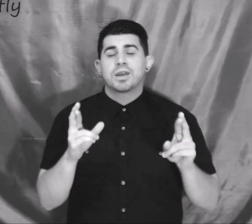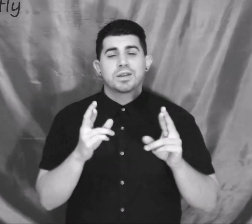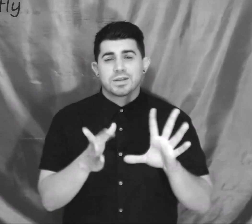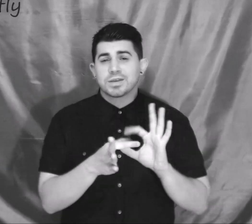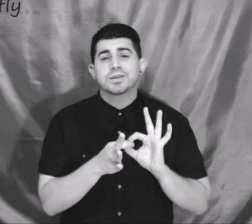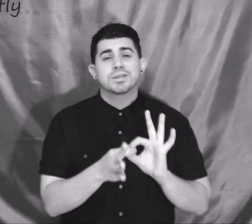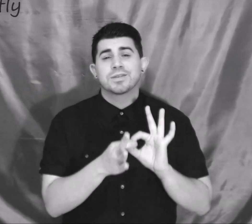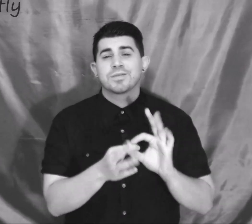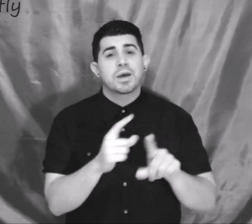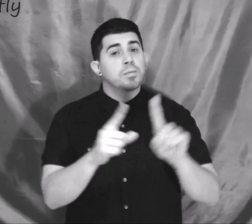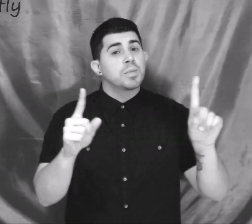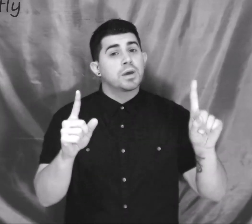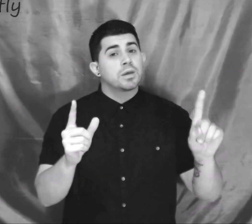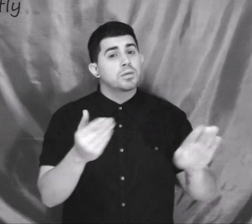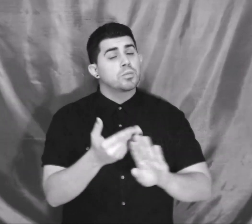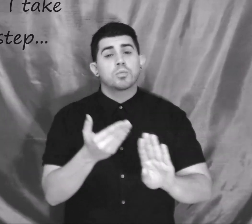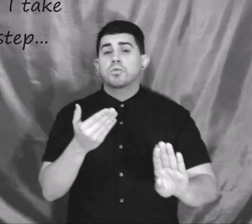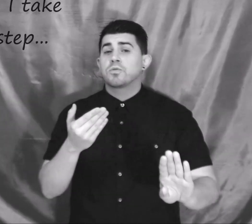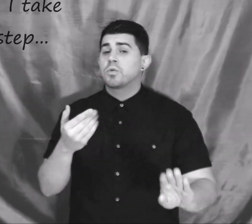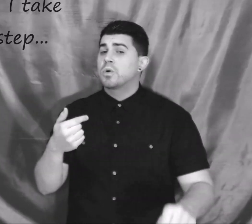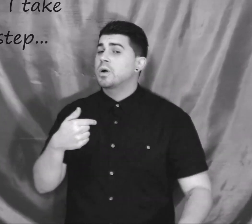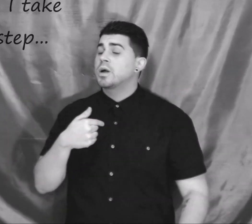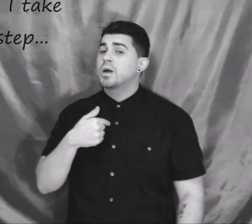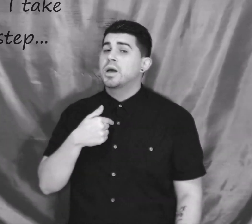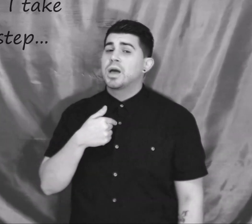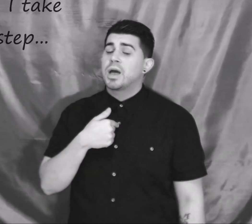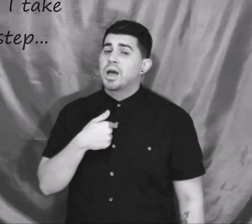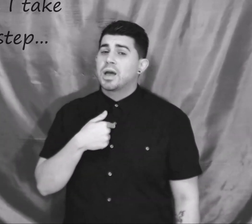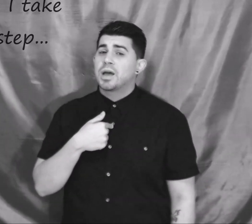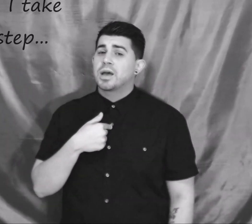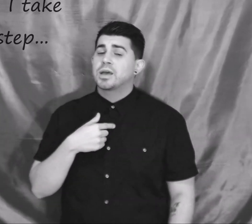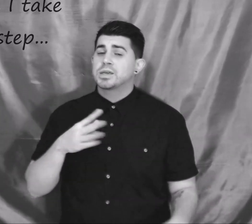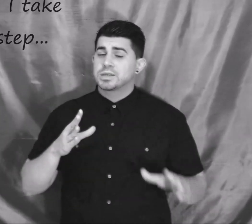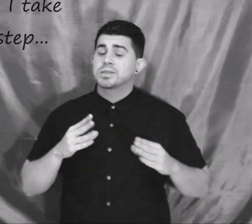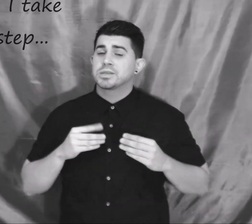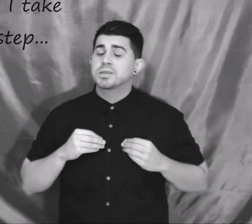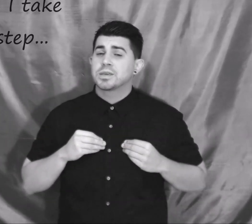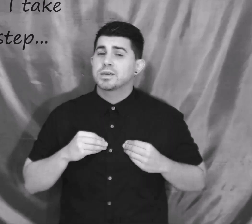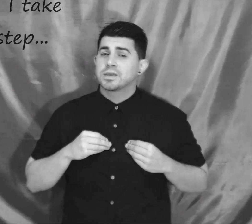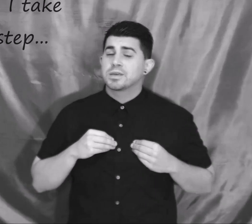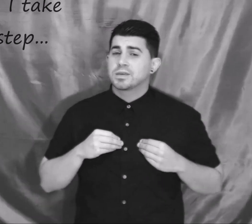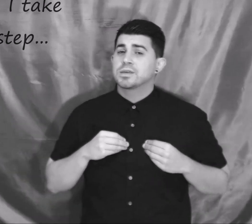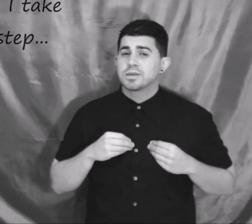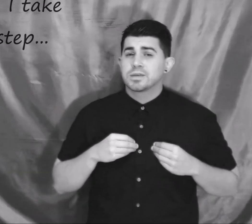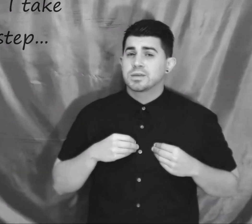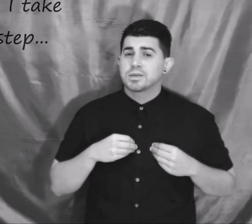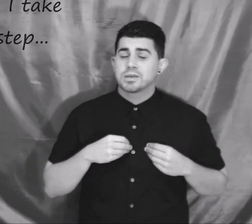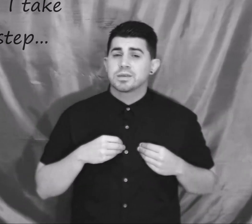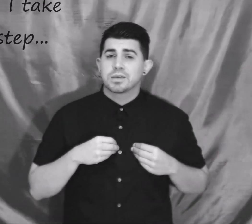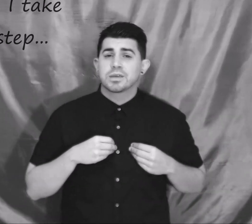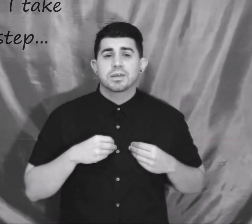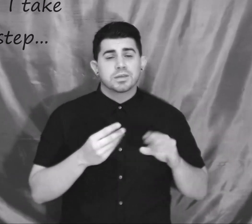ready to fly, but before I take